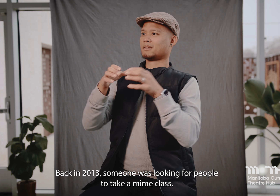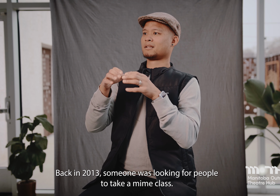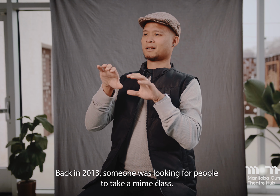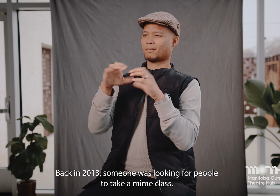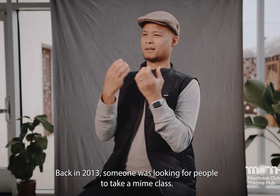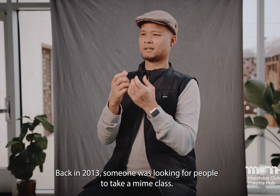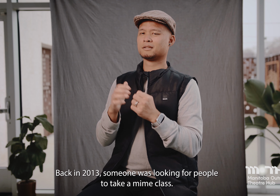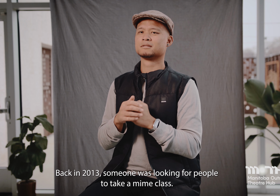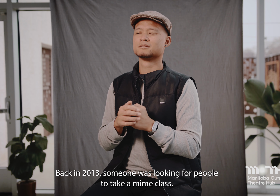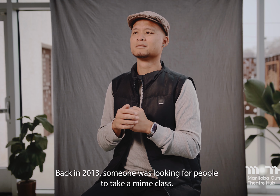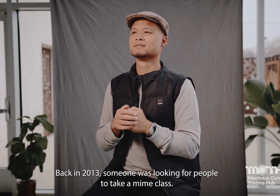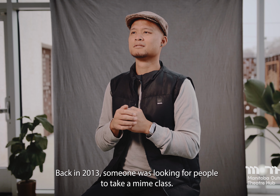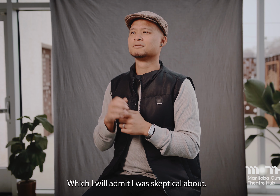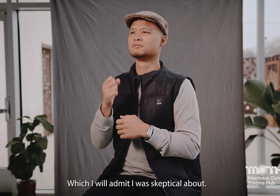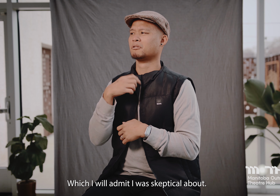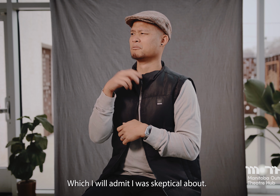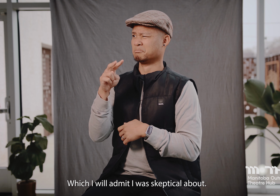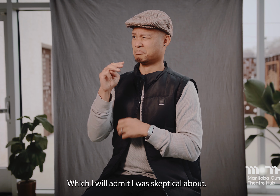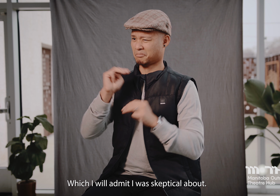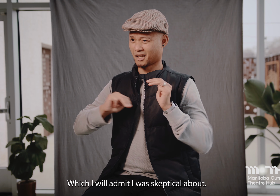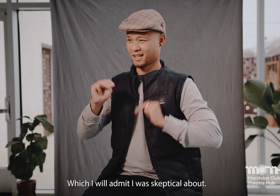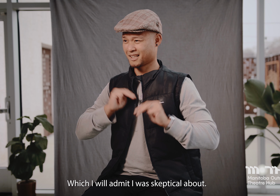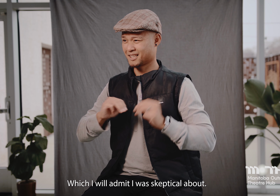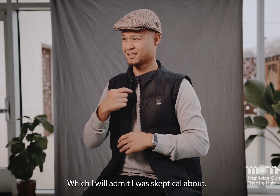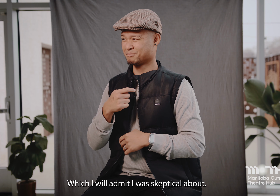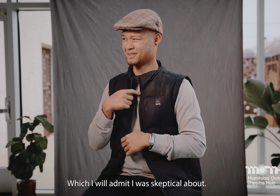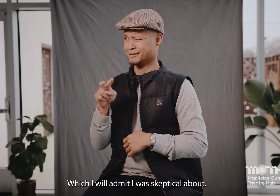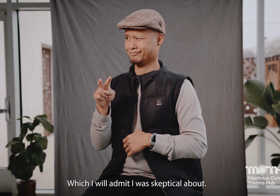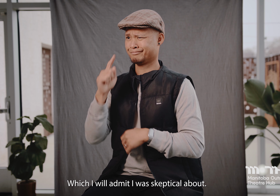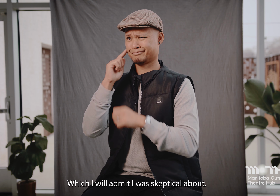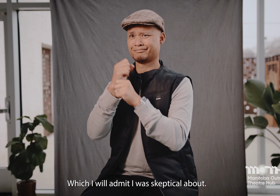a mime class, which I will admit I was skeptical about.